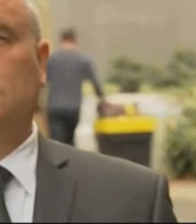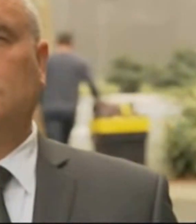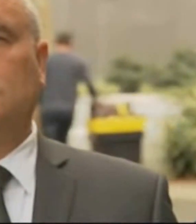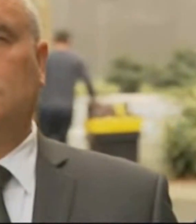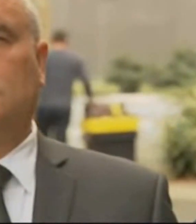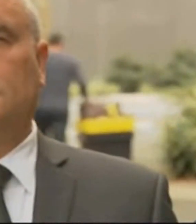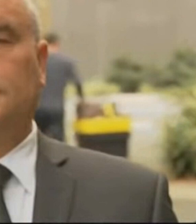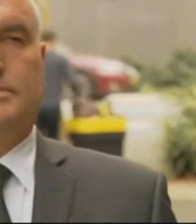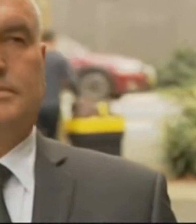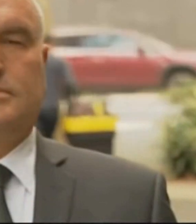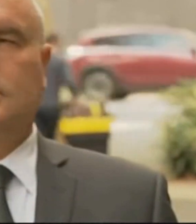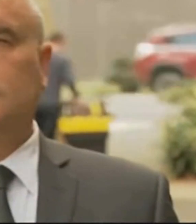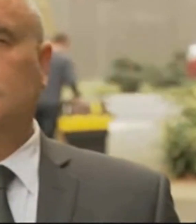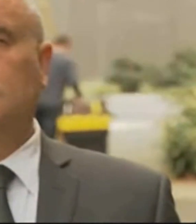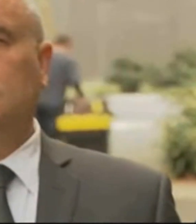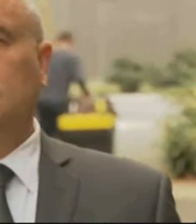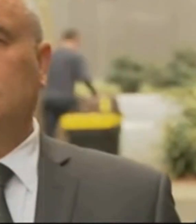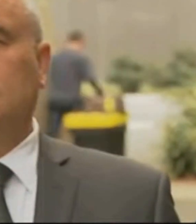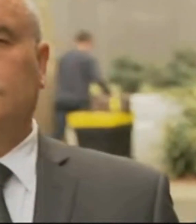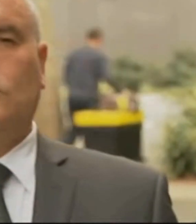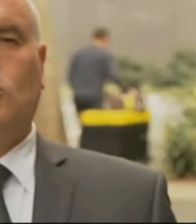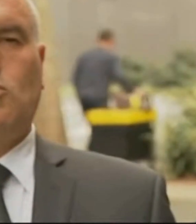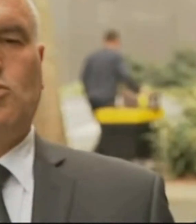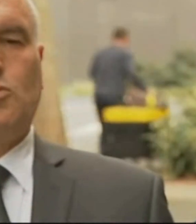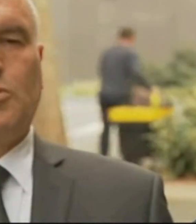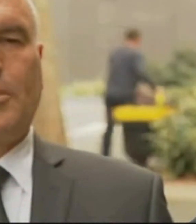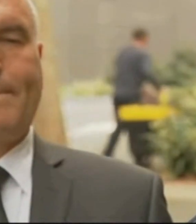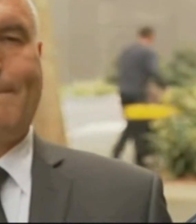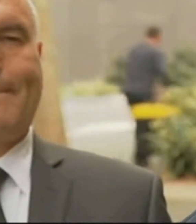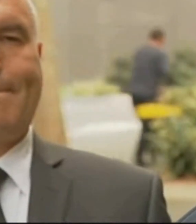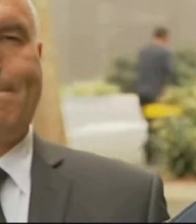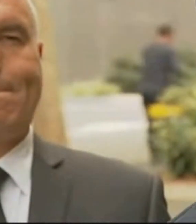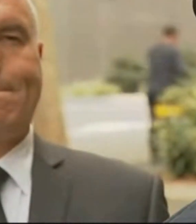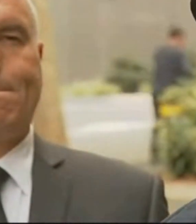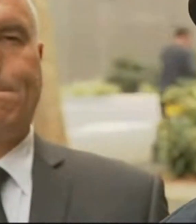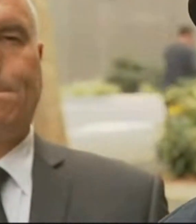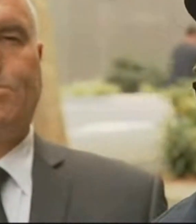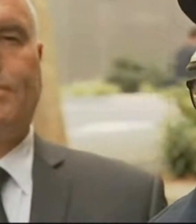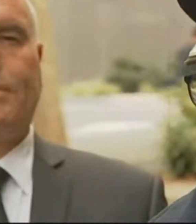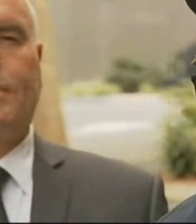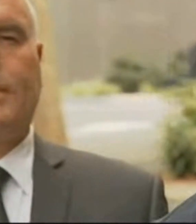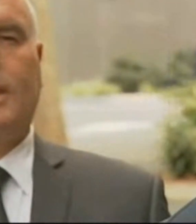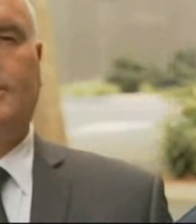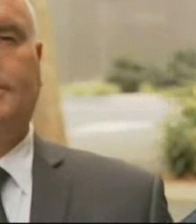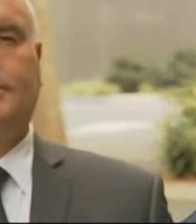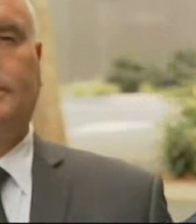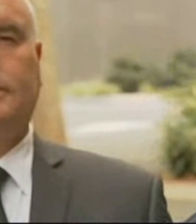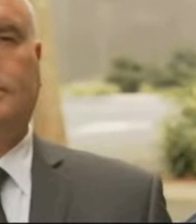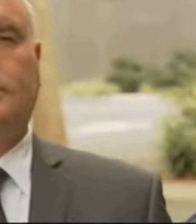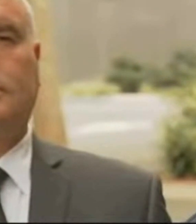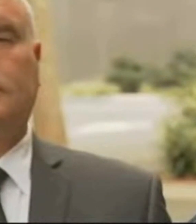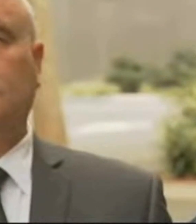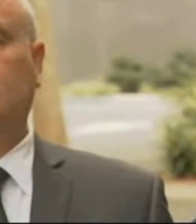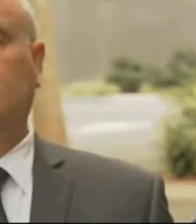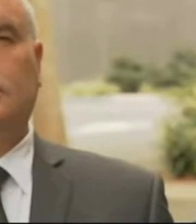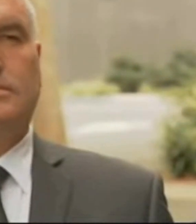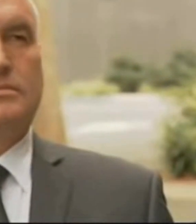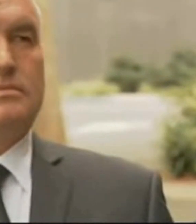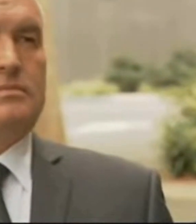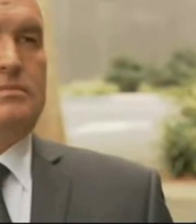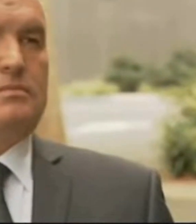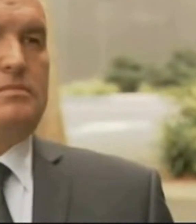action as they can. And are any of those incidents being investigated? We one at Bellevue Hill, I believe, over the weekend. Yes,